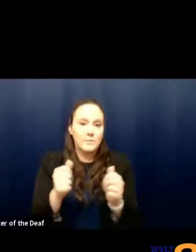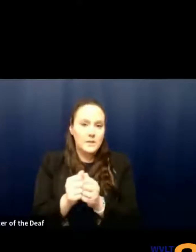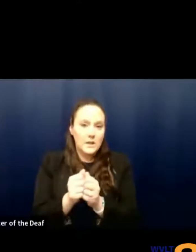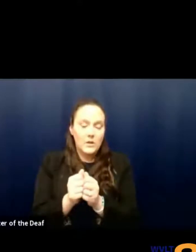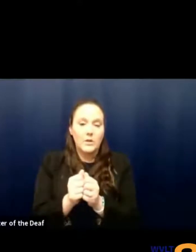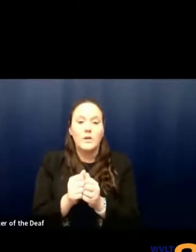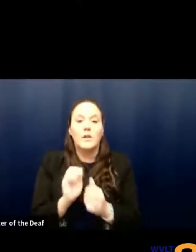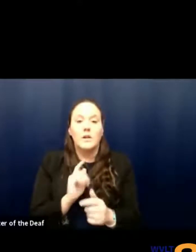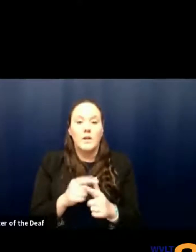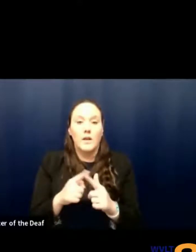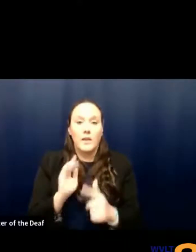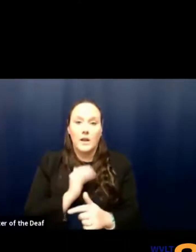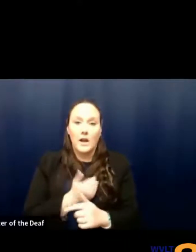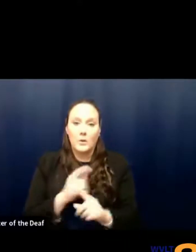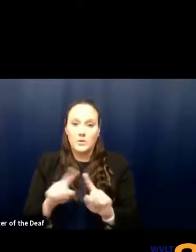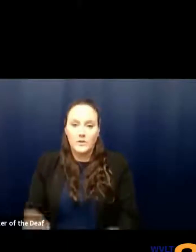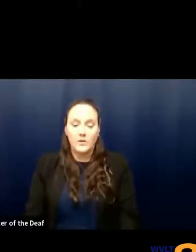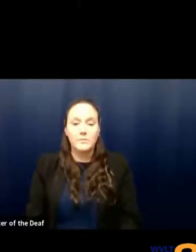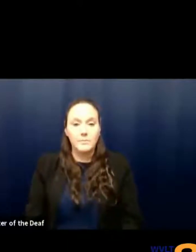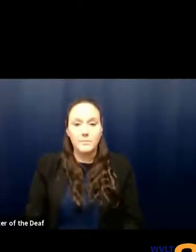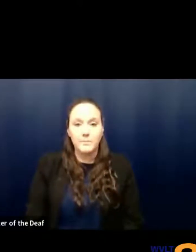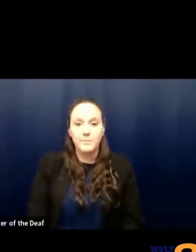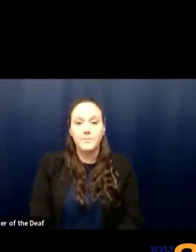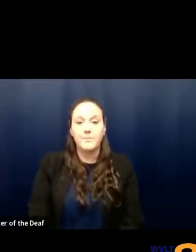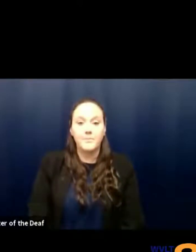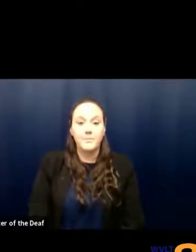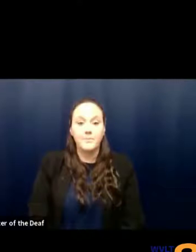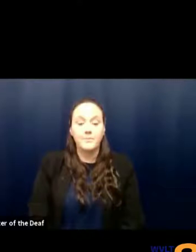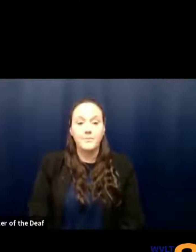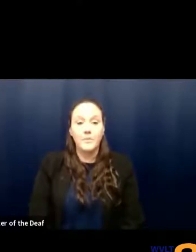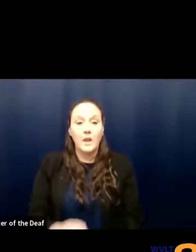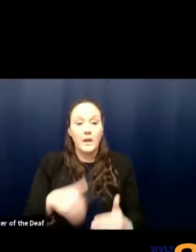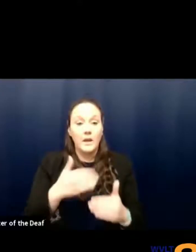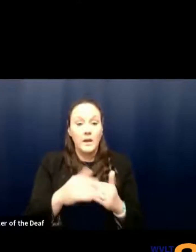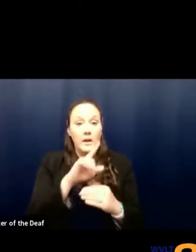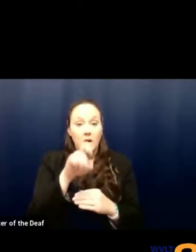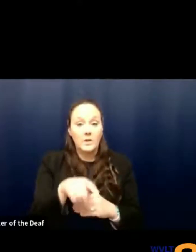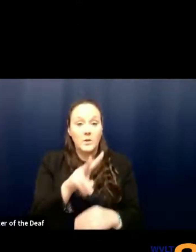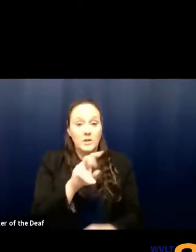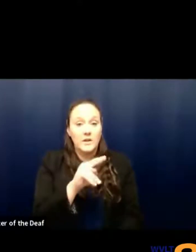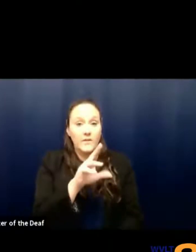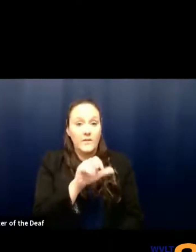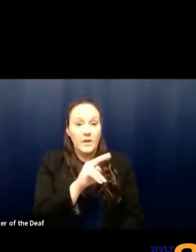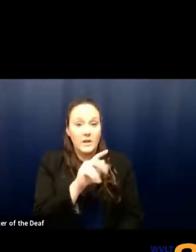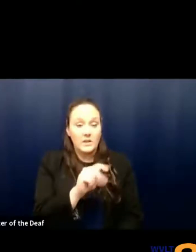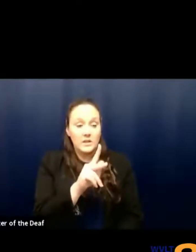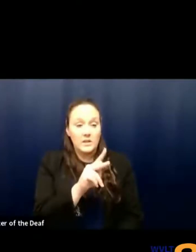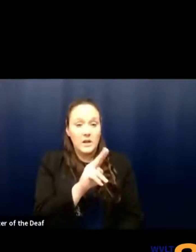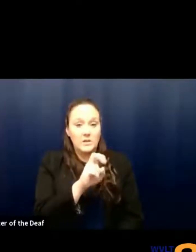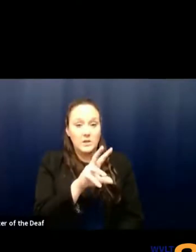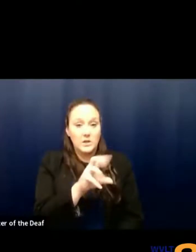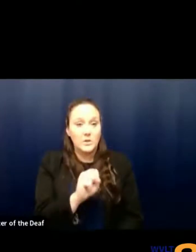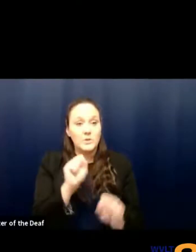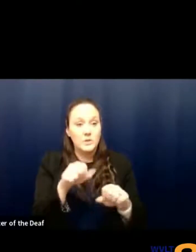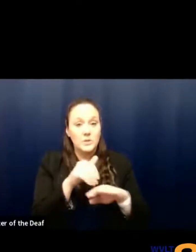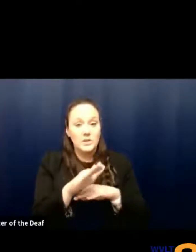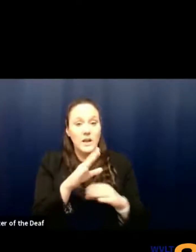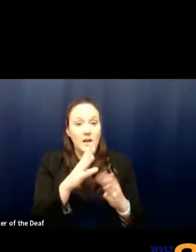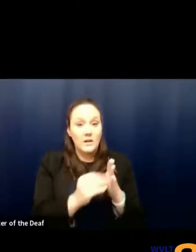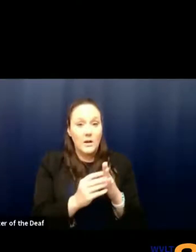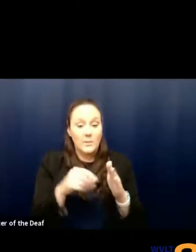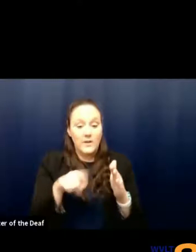different. All right. The next question was from Vincent with Knox News, asking if we could send a copy of this week's report. If